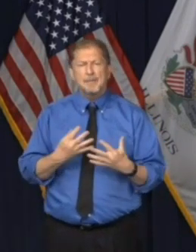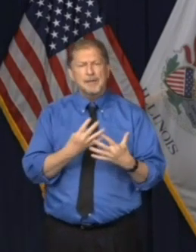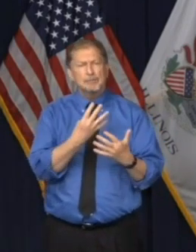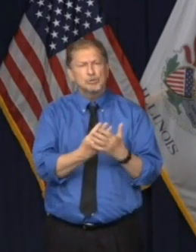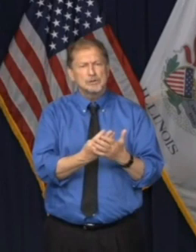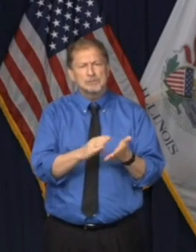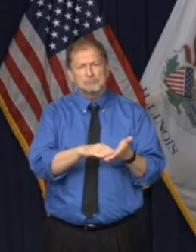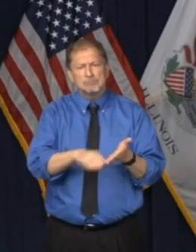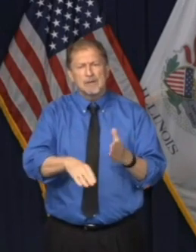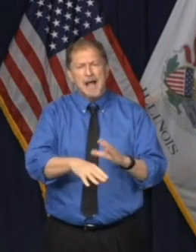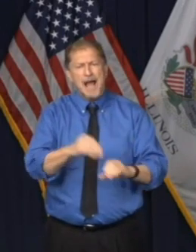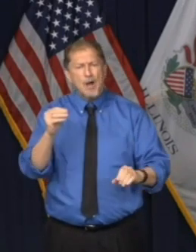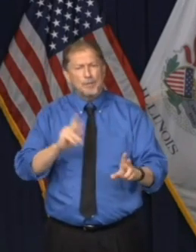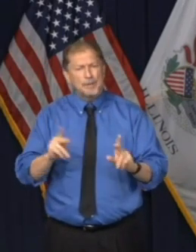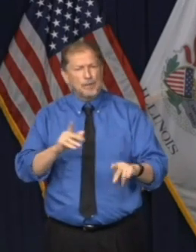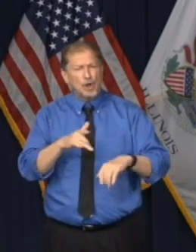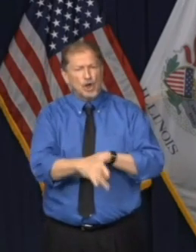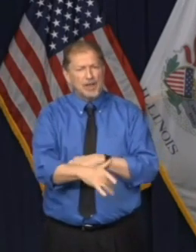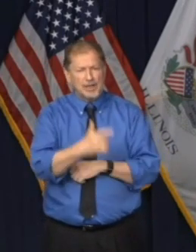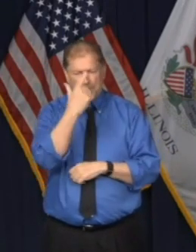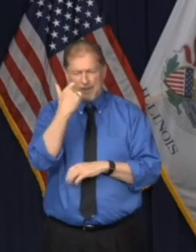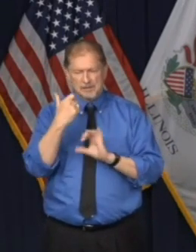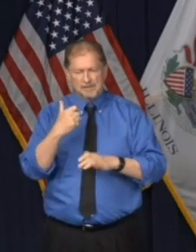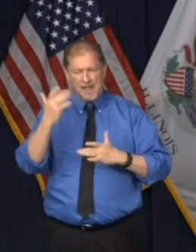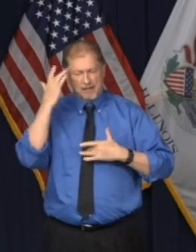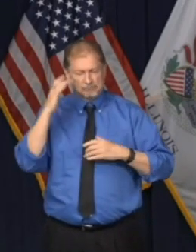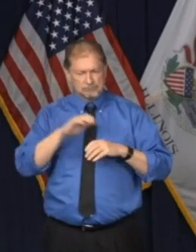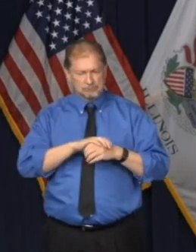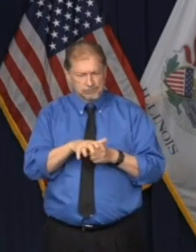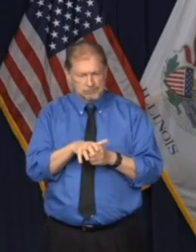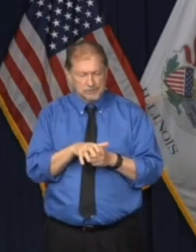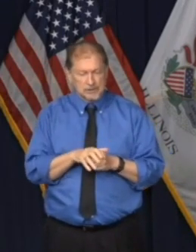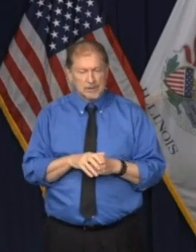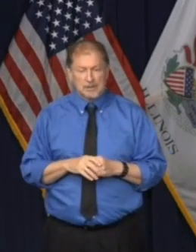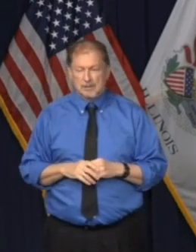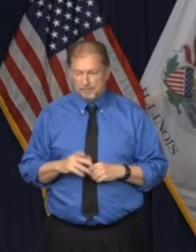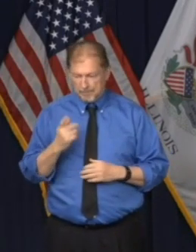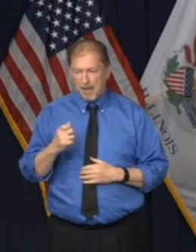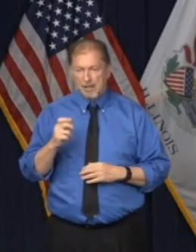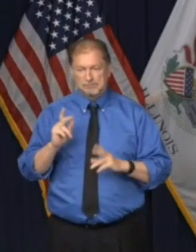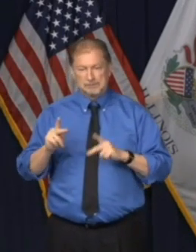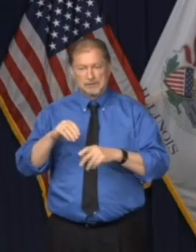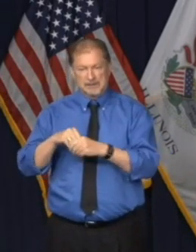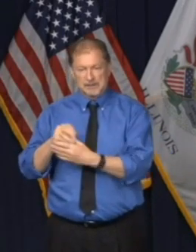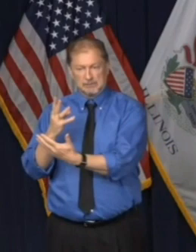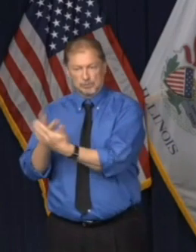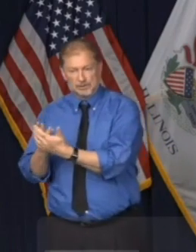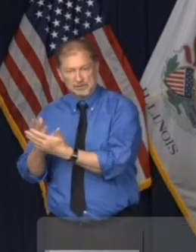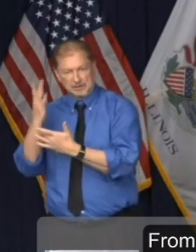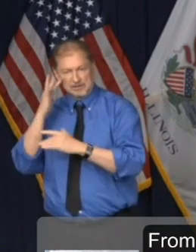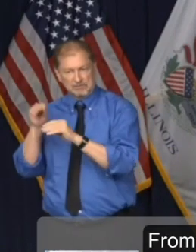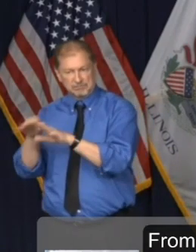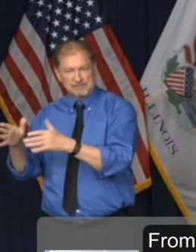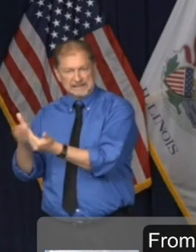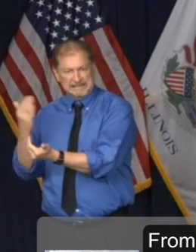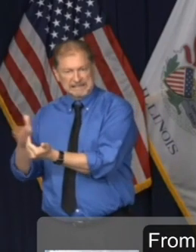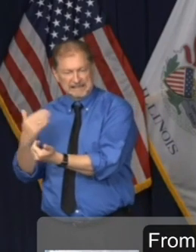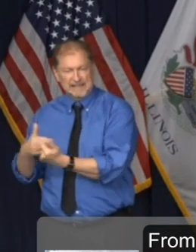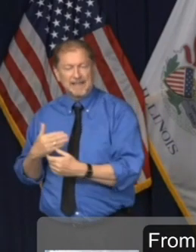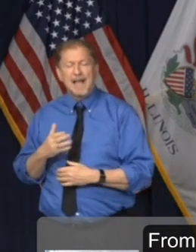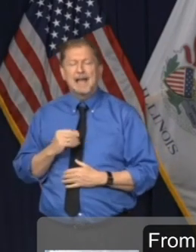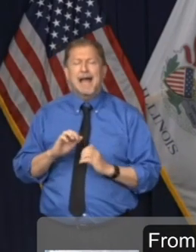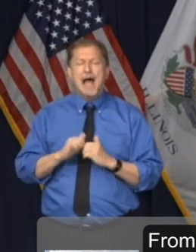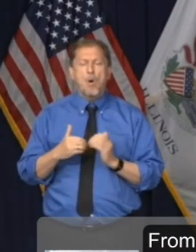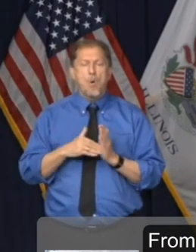prisons on medical furlough in response to the pandemic? Is that enough to address the spread in prisons? And how often does DOC make decisions to release